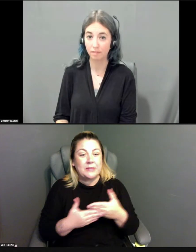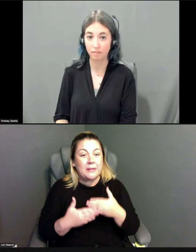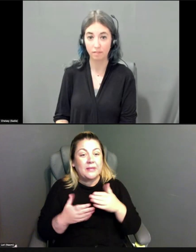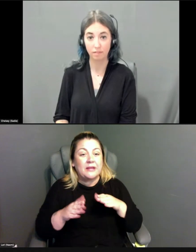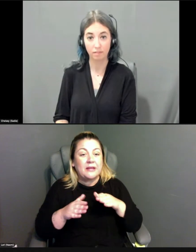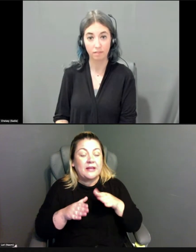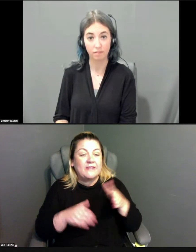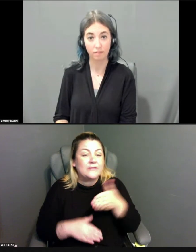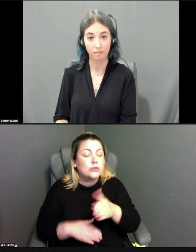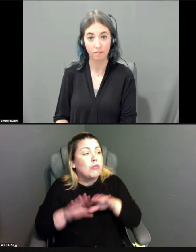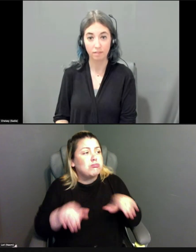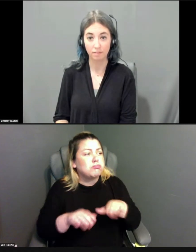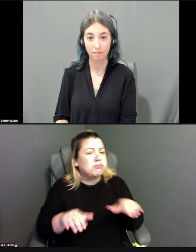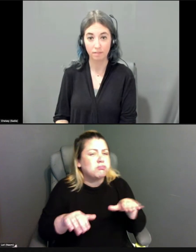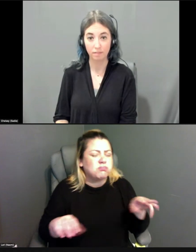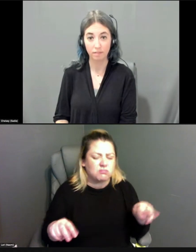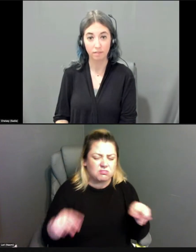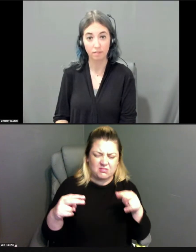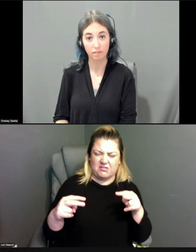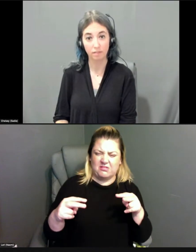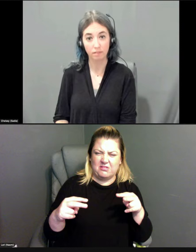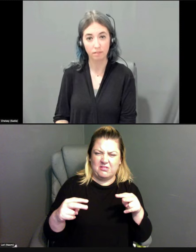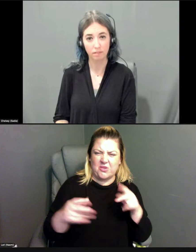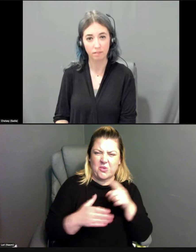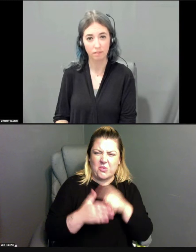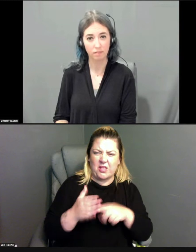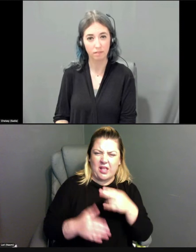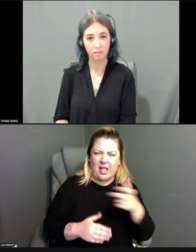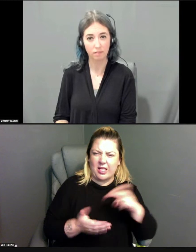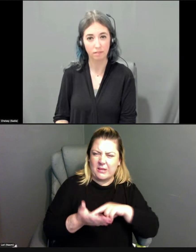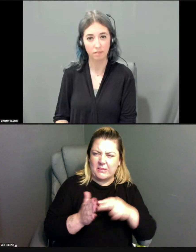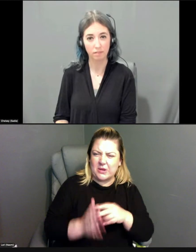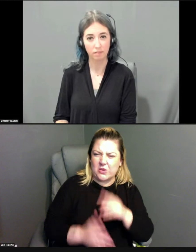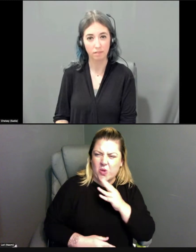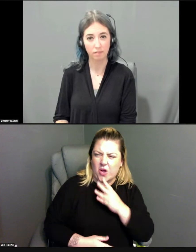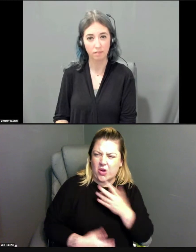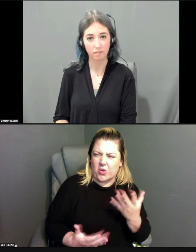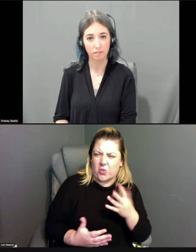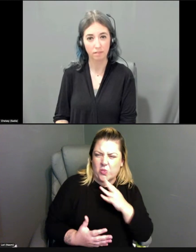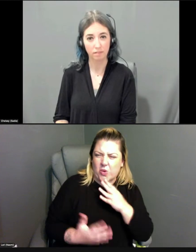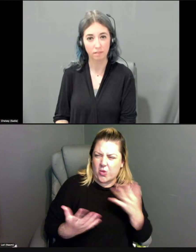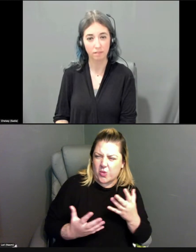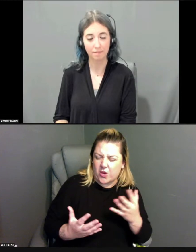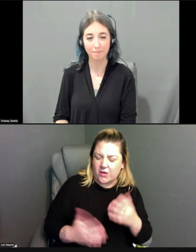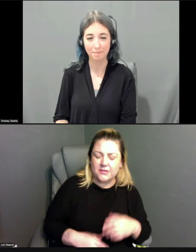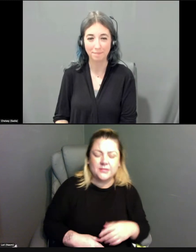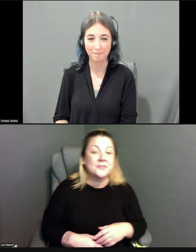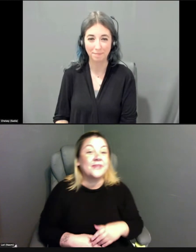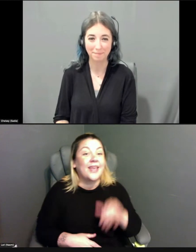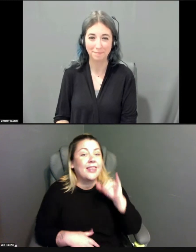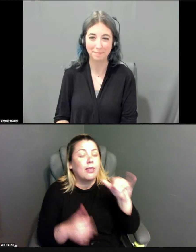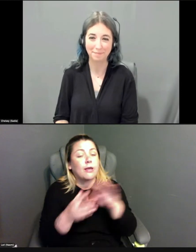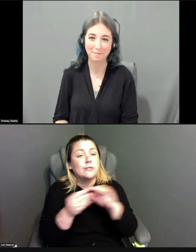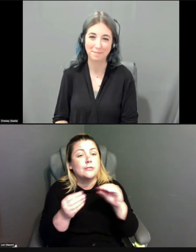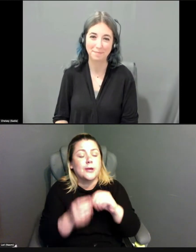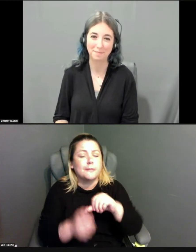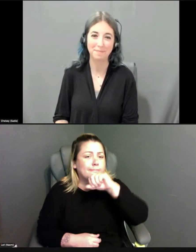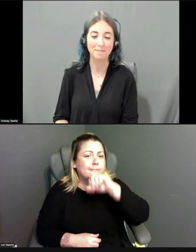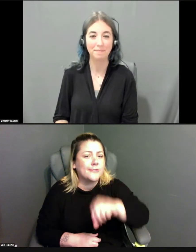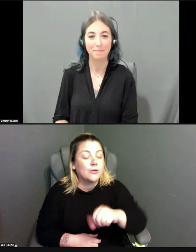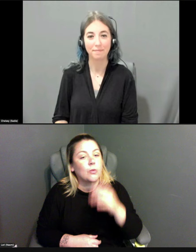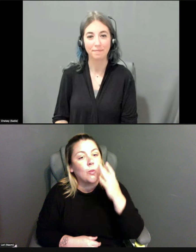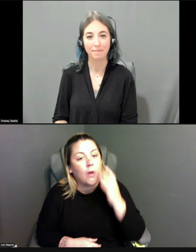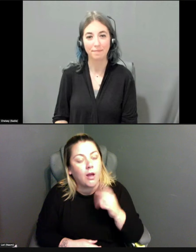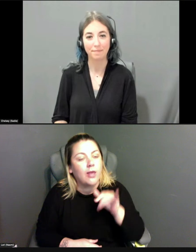quote because it's so representative of how diet culture functions in our lives, in